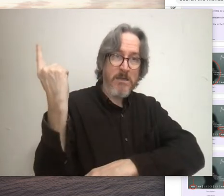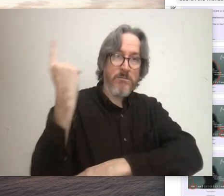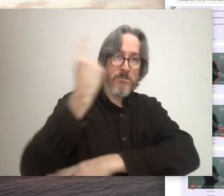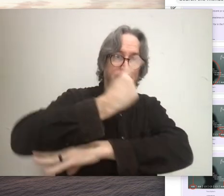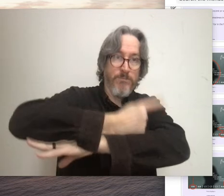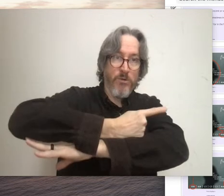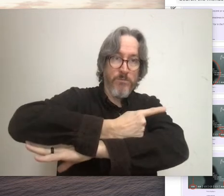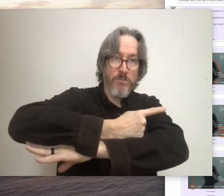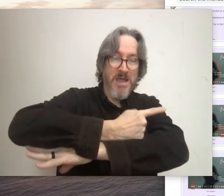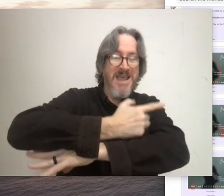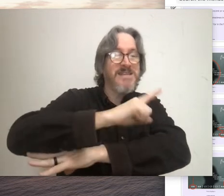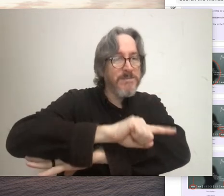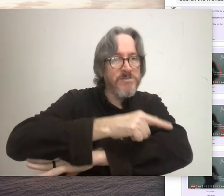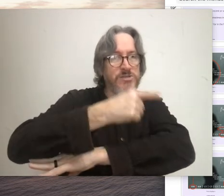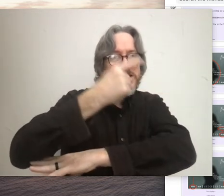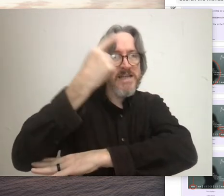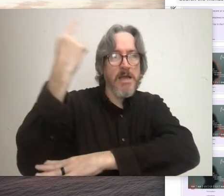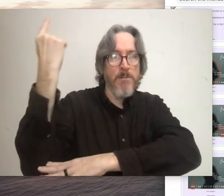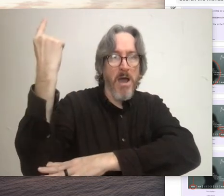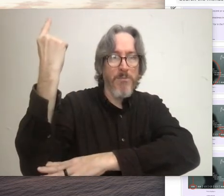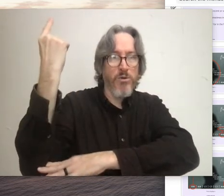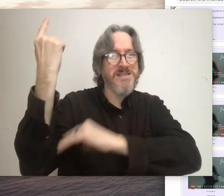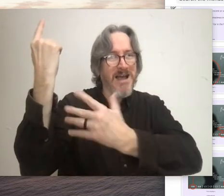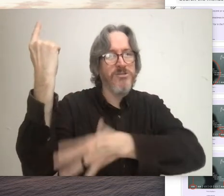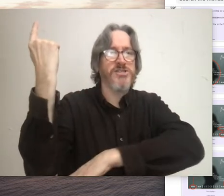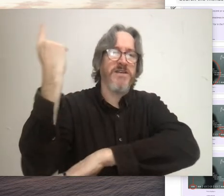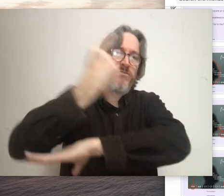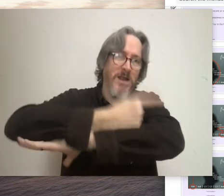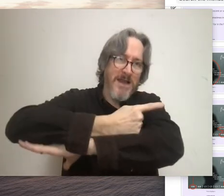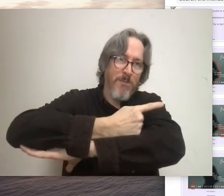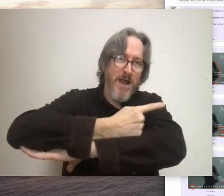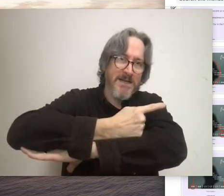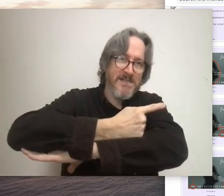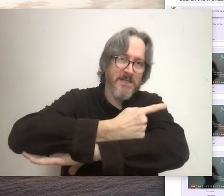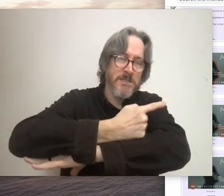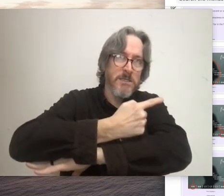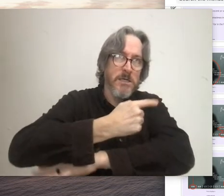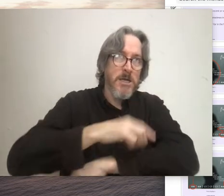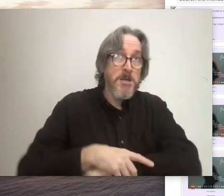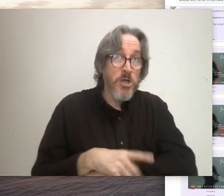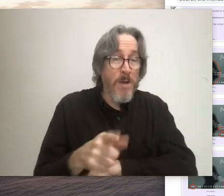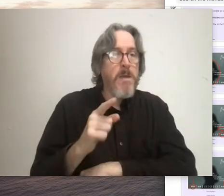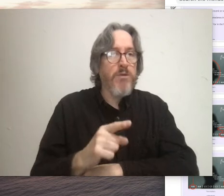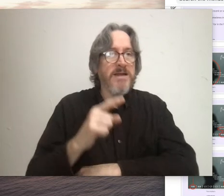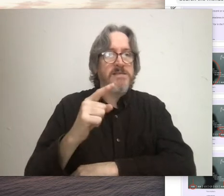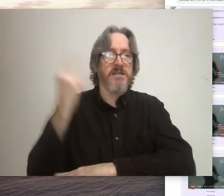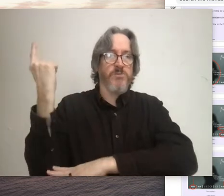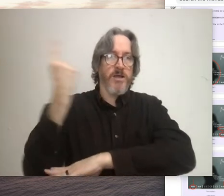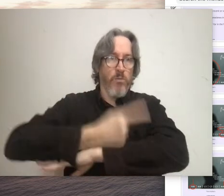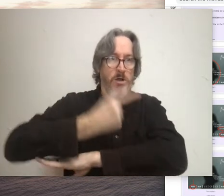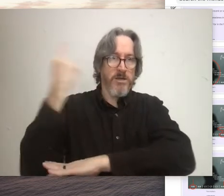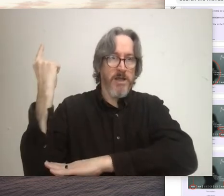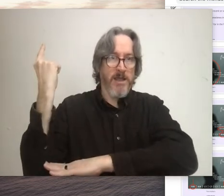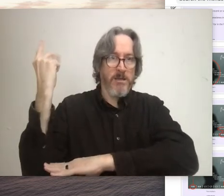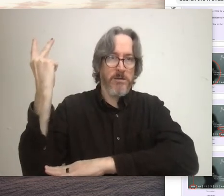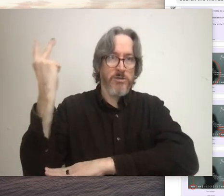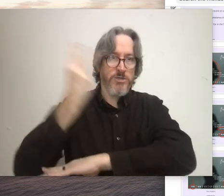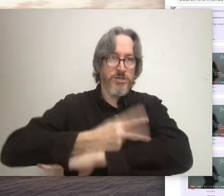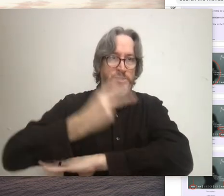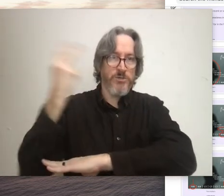Day, boom. Sometimes you'll see day come upwards. I'll just say for right now, practice it. You know what? Practice it this way.